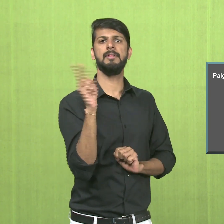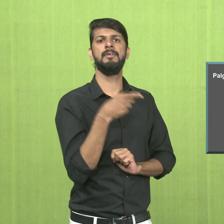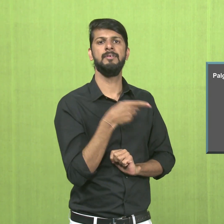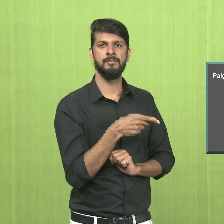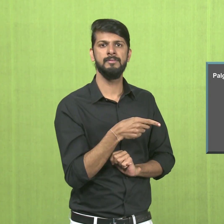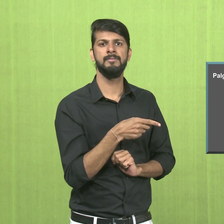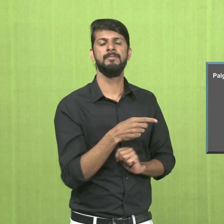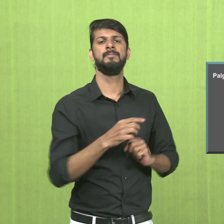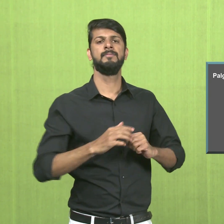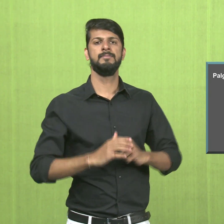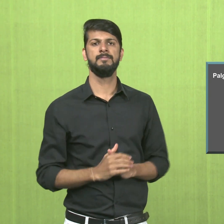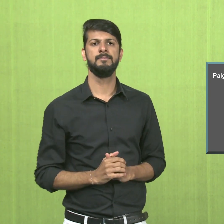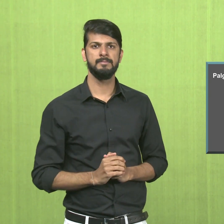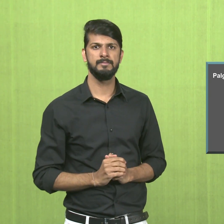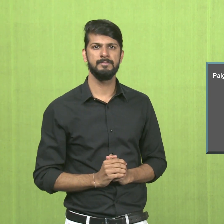their own traditions, their own belief.